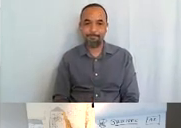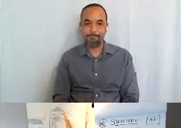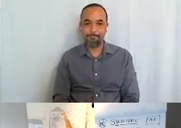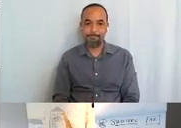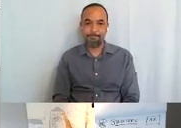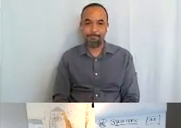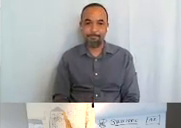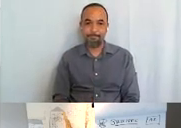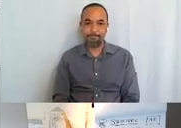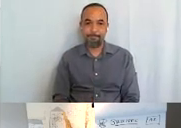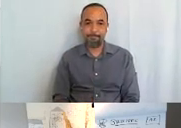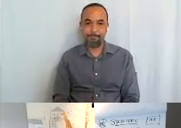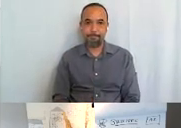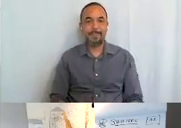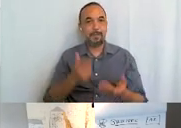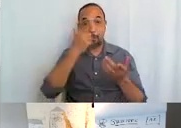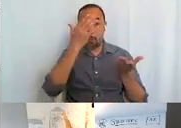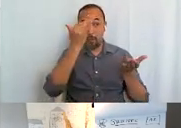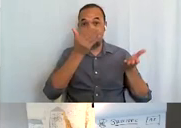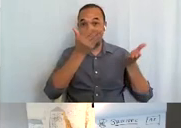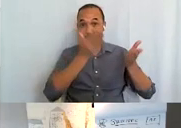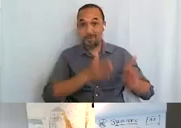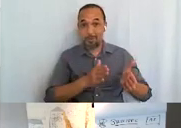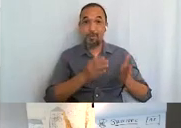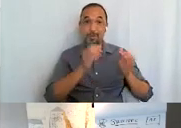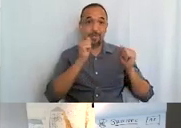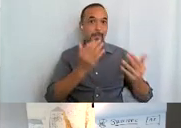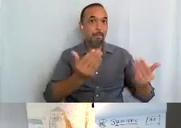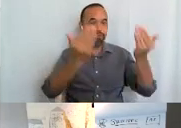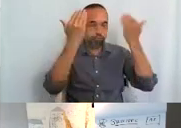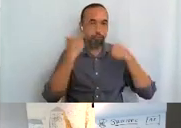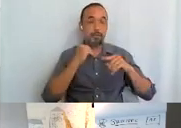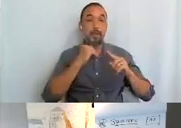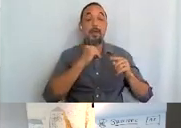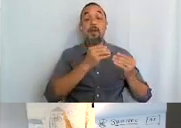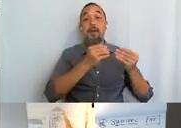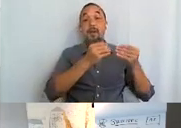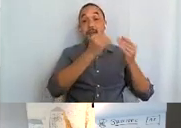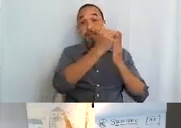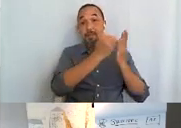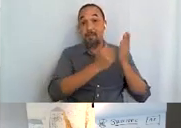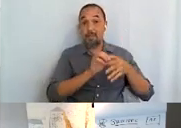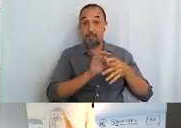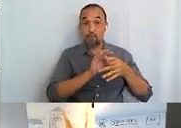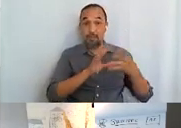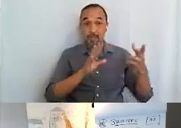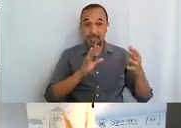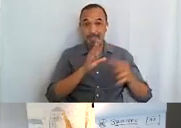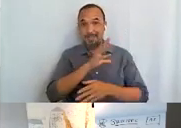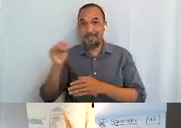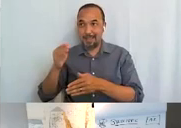You know, the GISH servers get overloaded when the list drops, and when it's the final hours, you